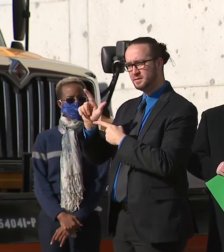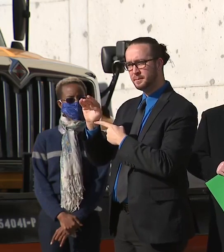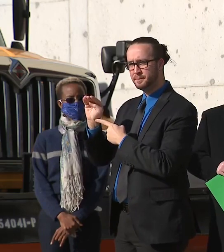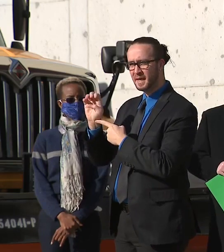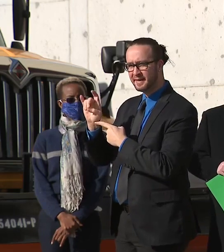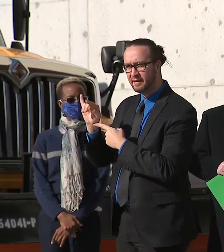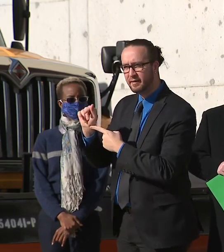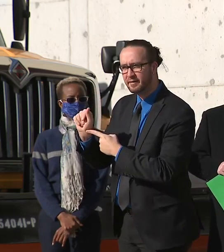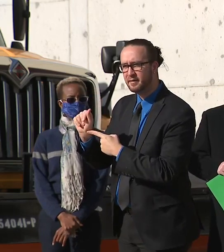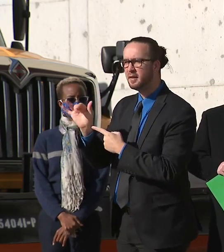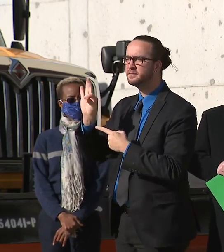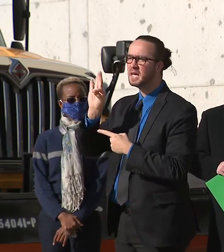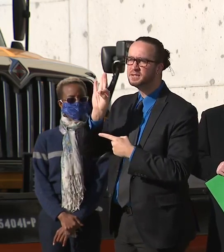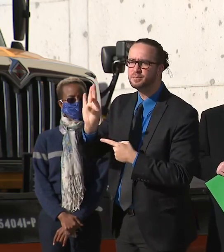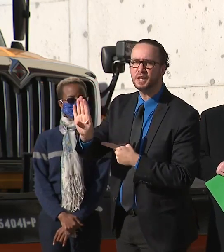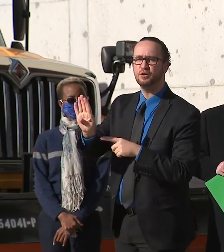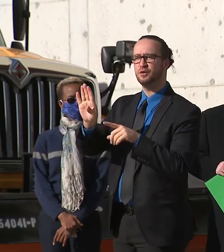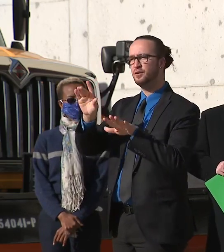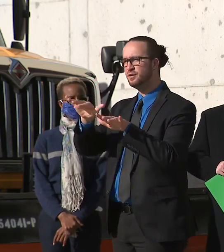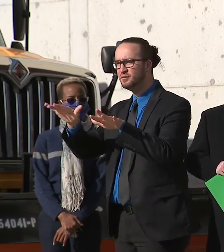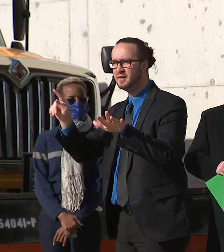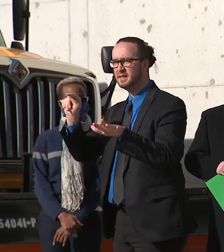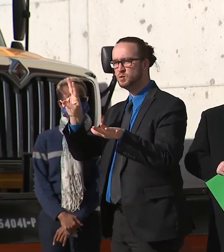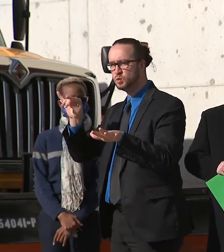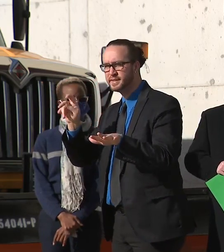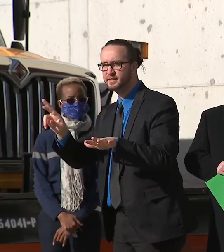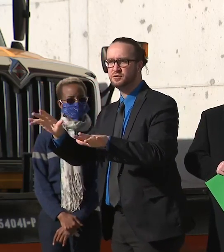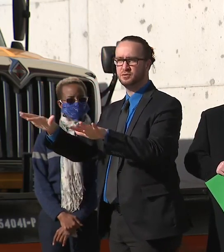storm, residents are encouraged to visit